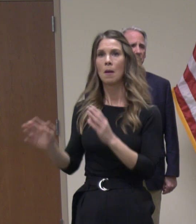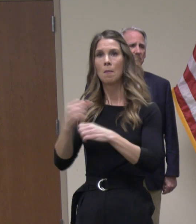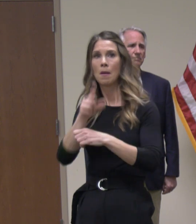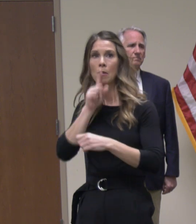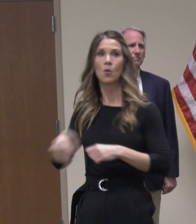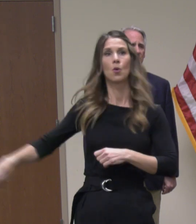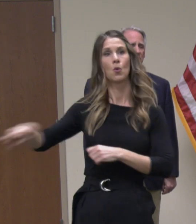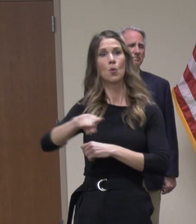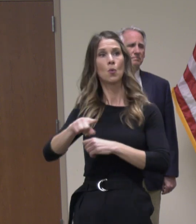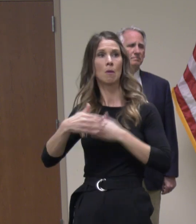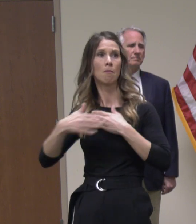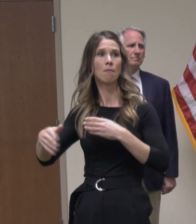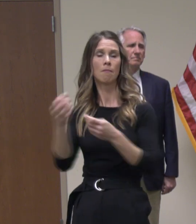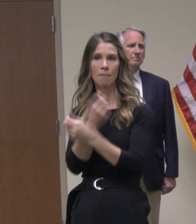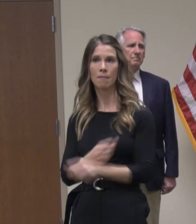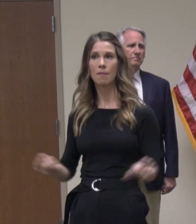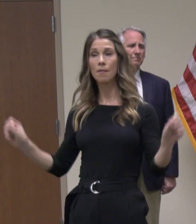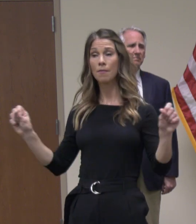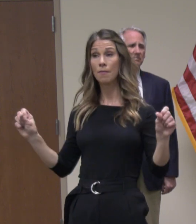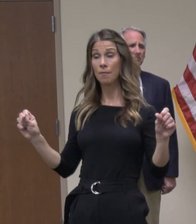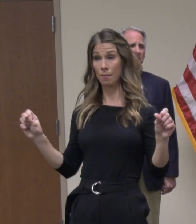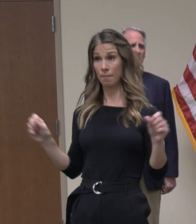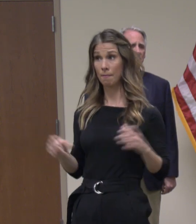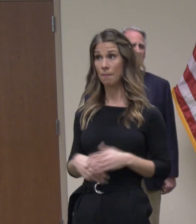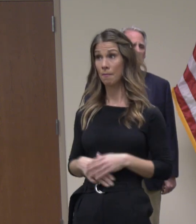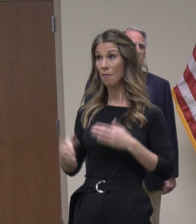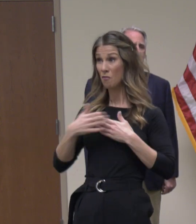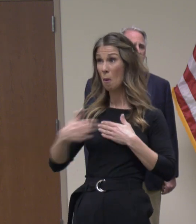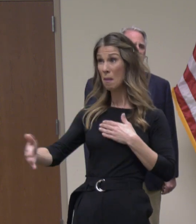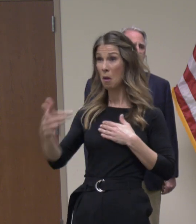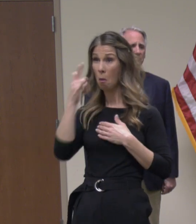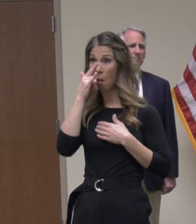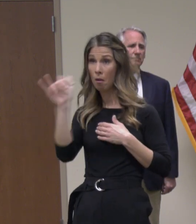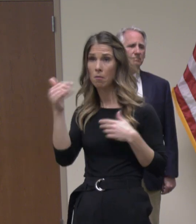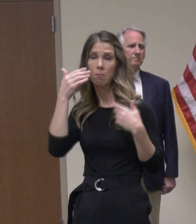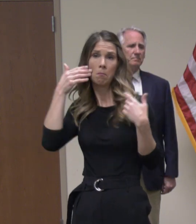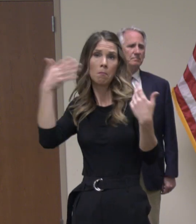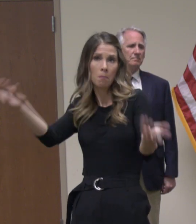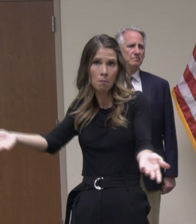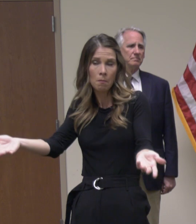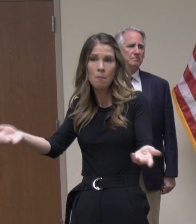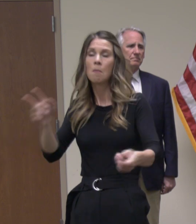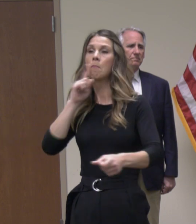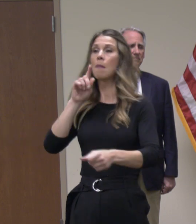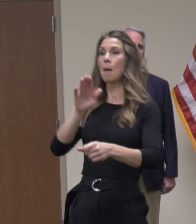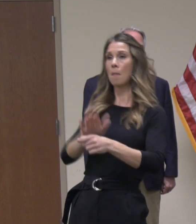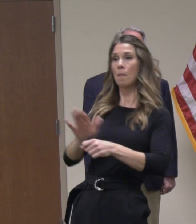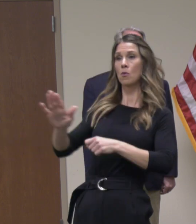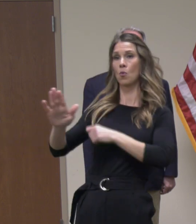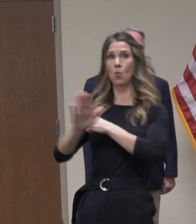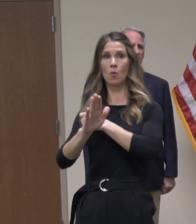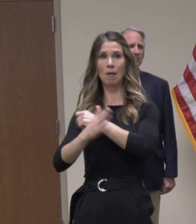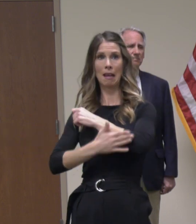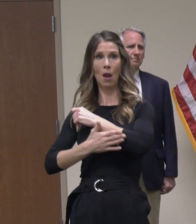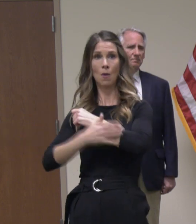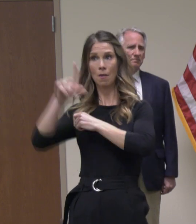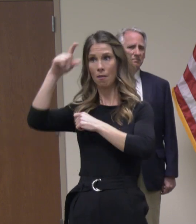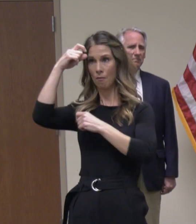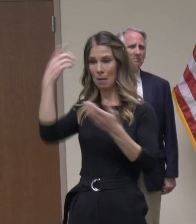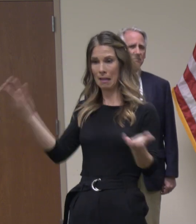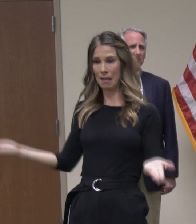our community safe. We don't know what the coming days will come, but I assure you that your county government is